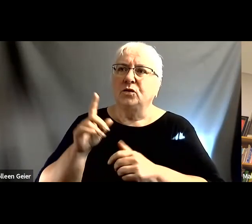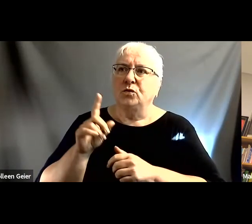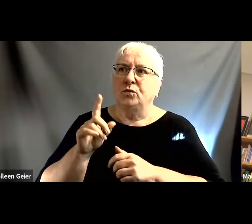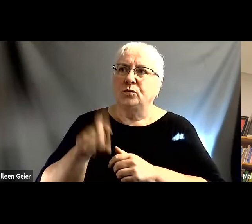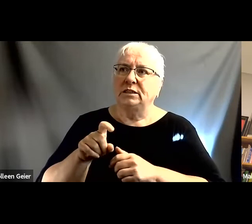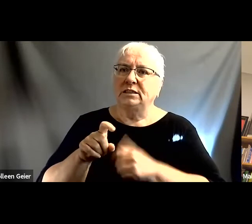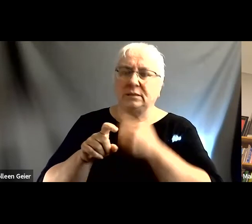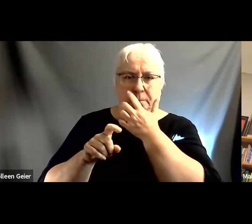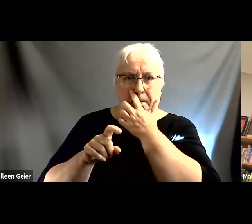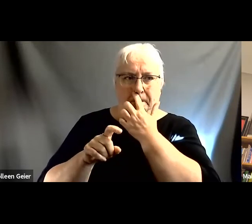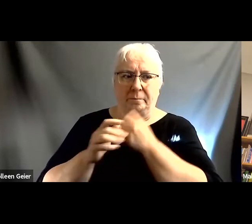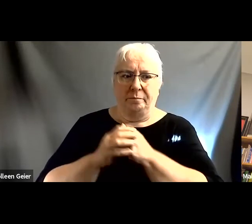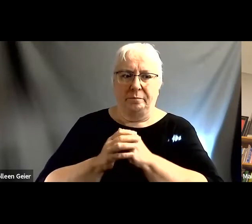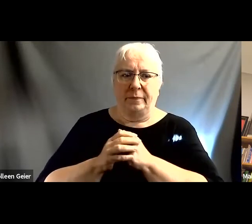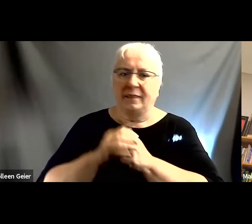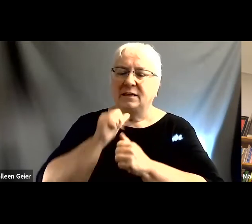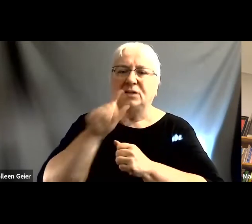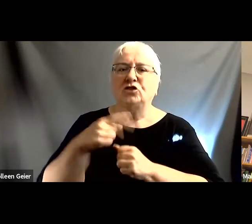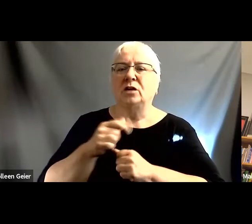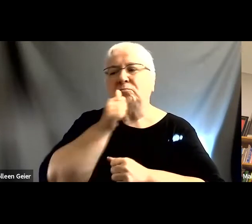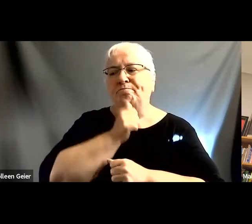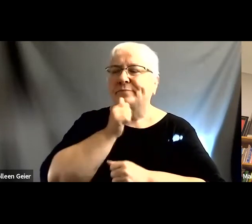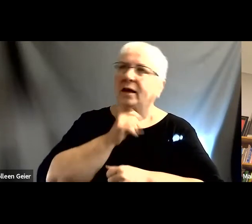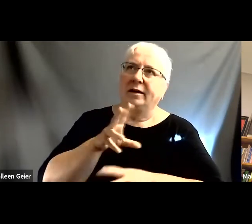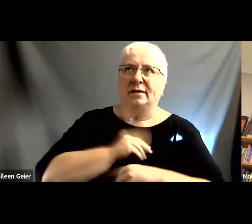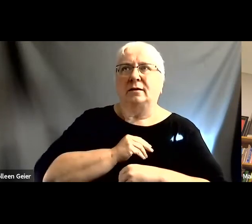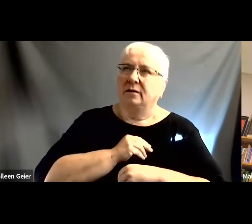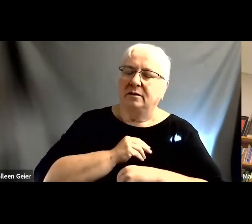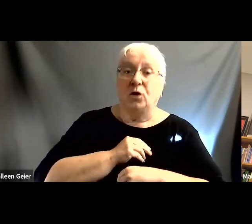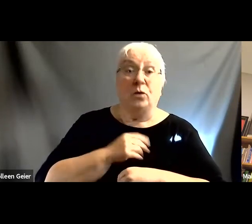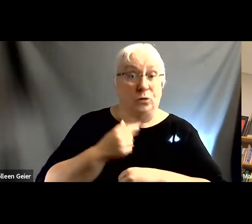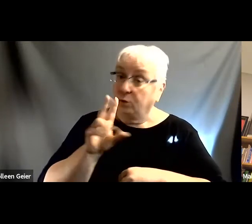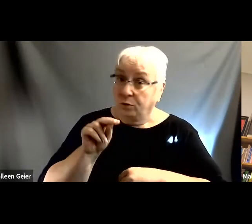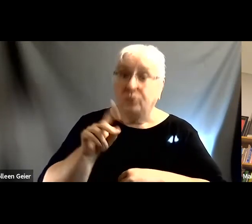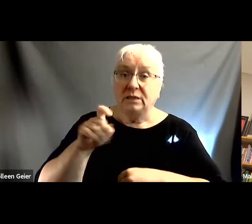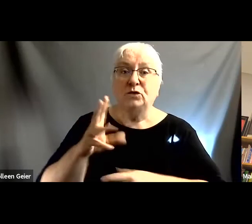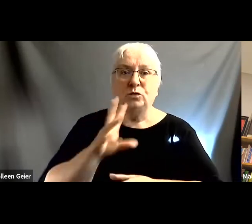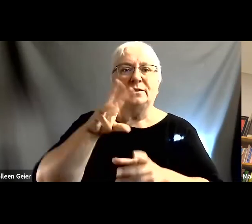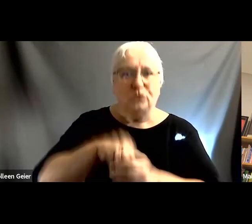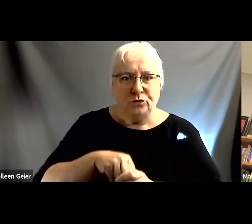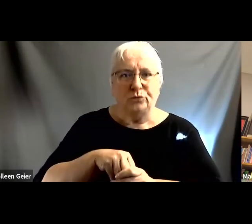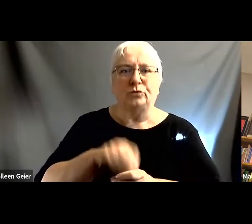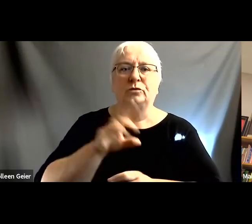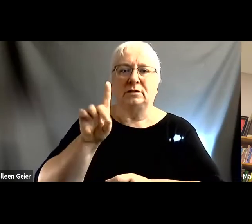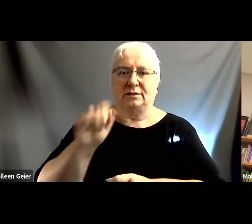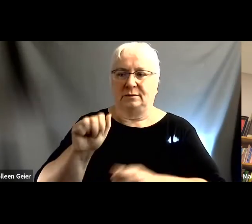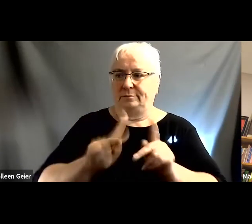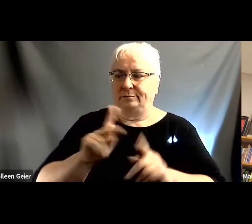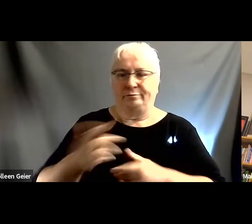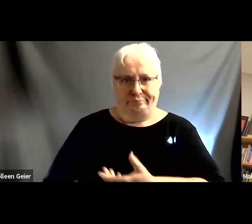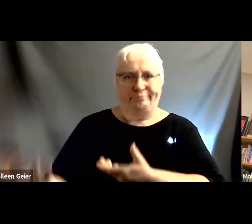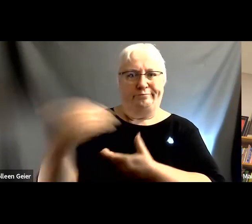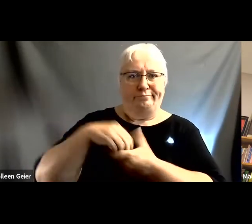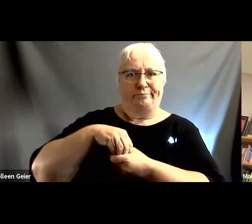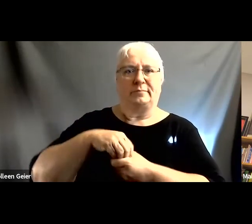actually totally inclusive. So I was reading some of the statistics. As usual, when you are in